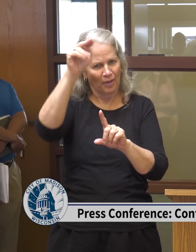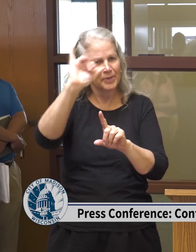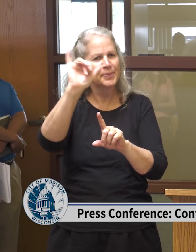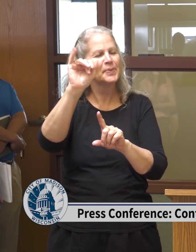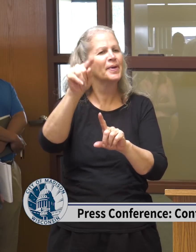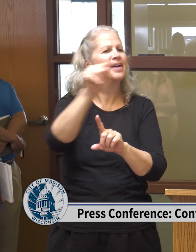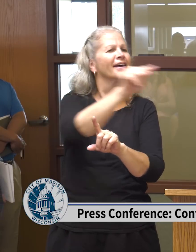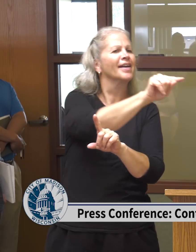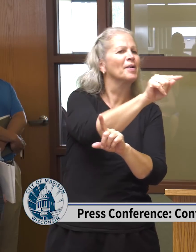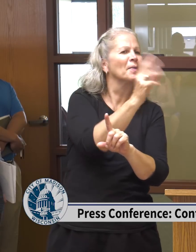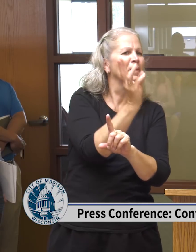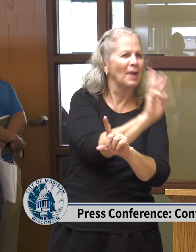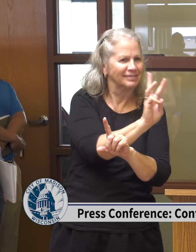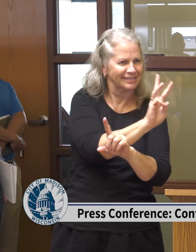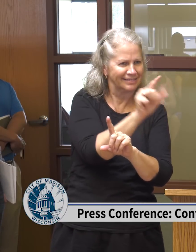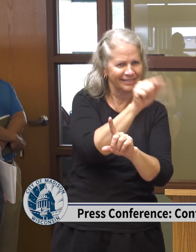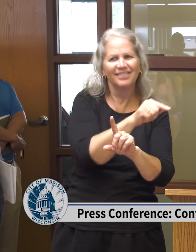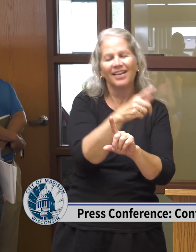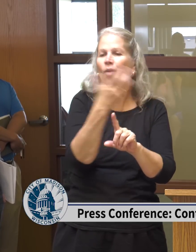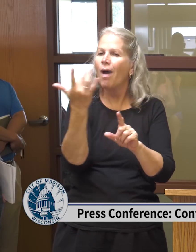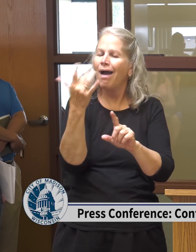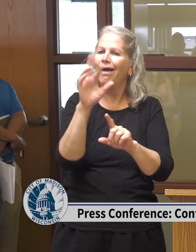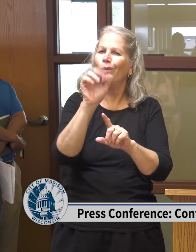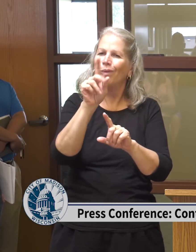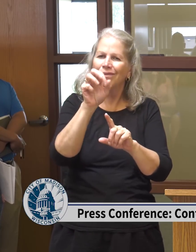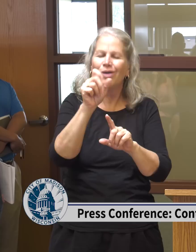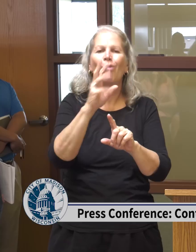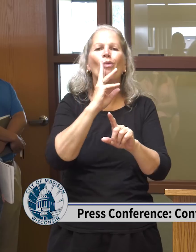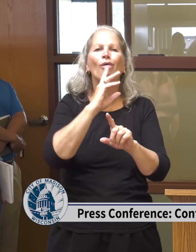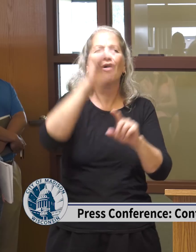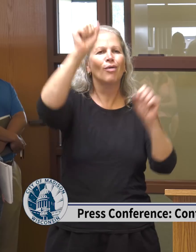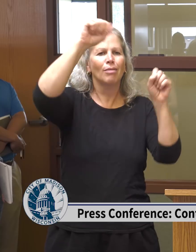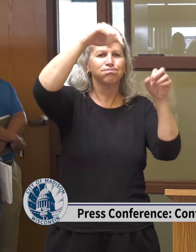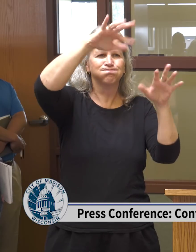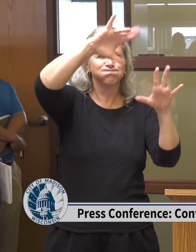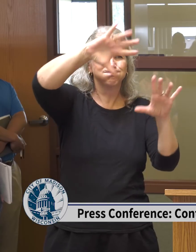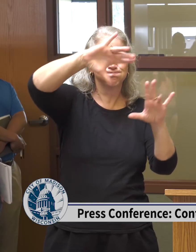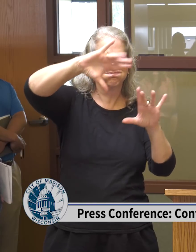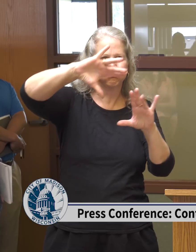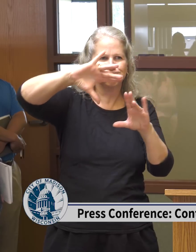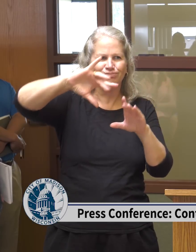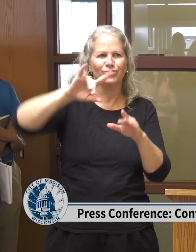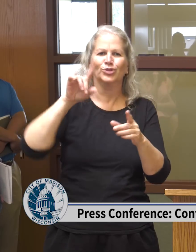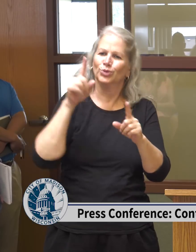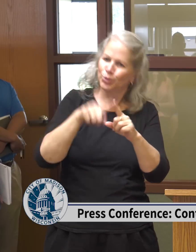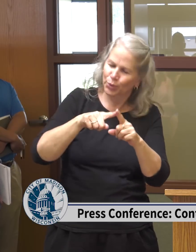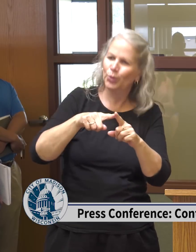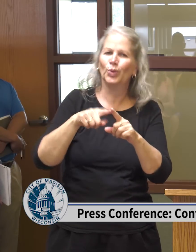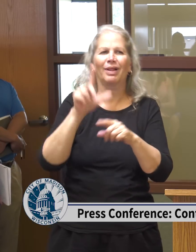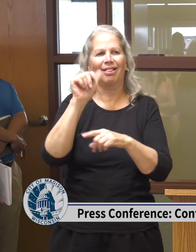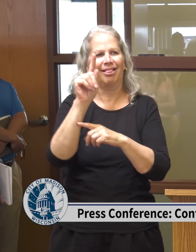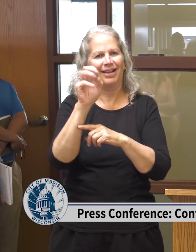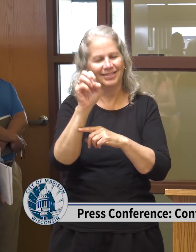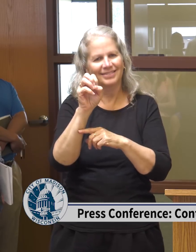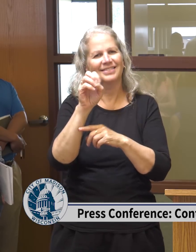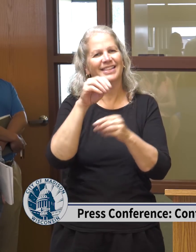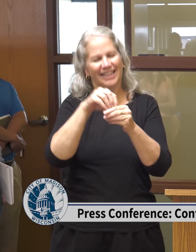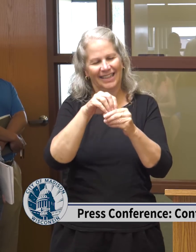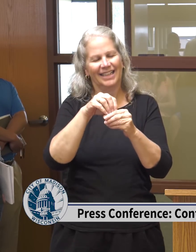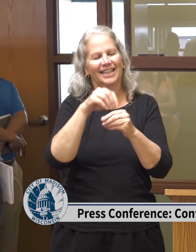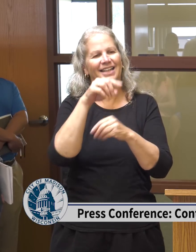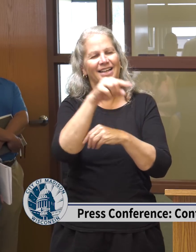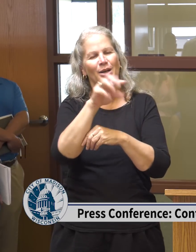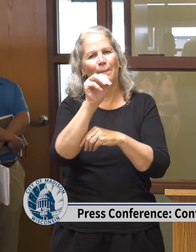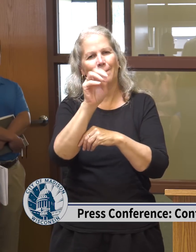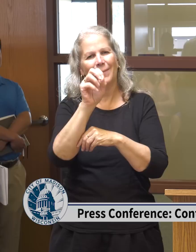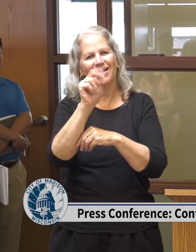drain into Lake Mendota, coming in mostly through the Cherokee Marsh. You know, you